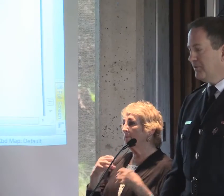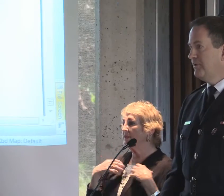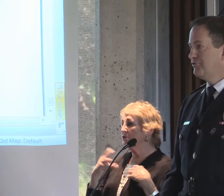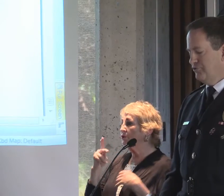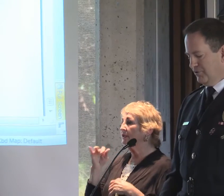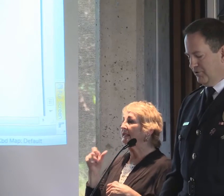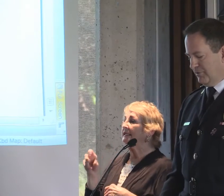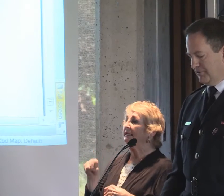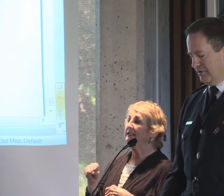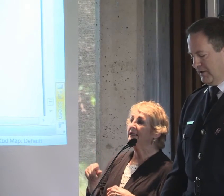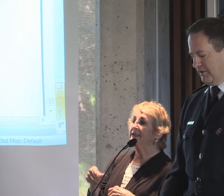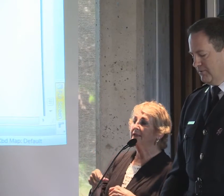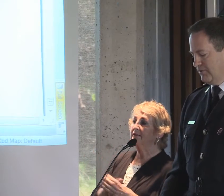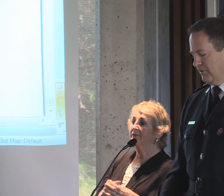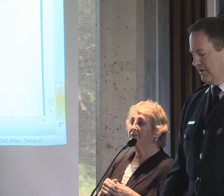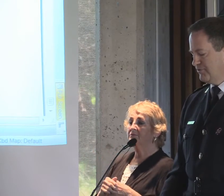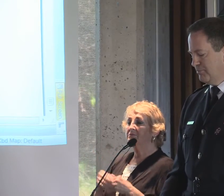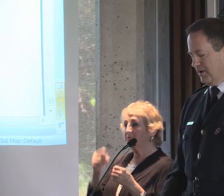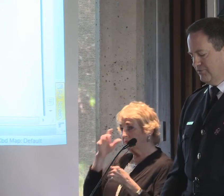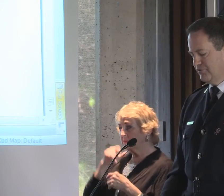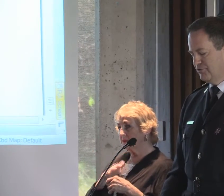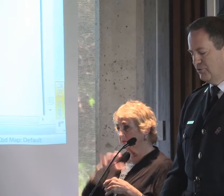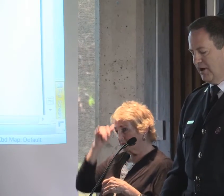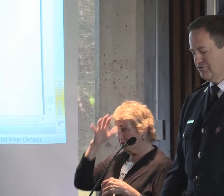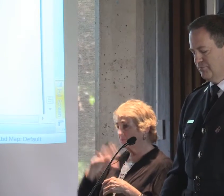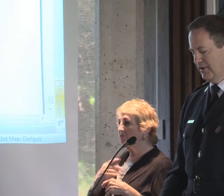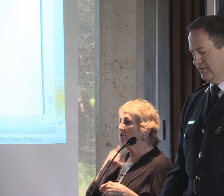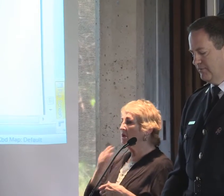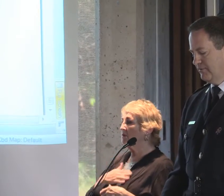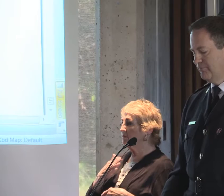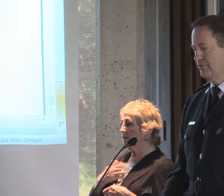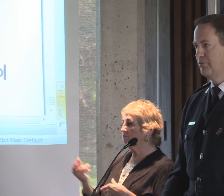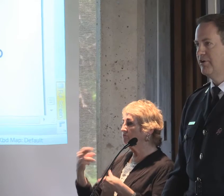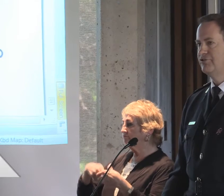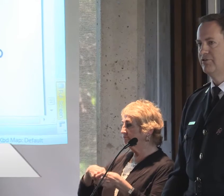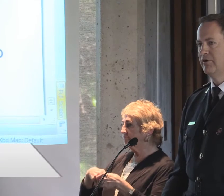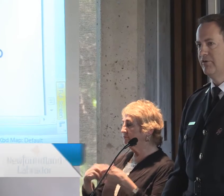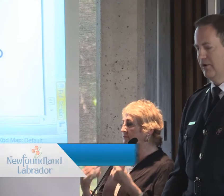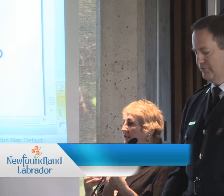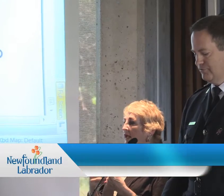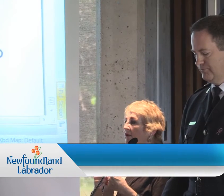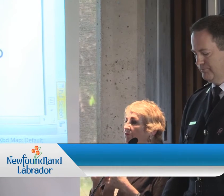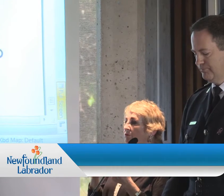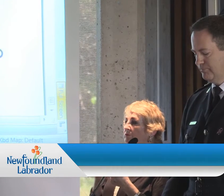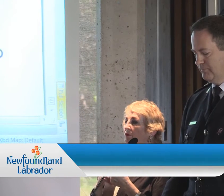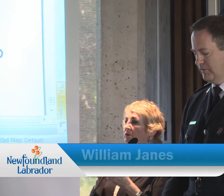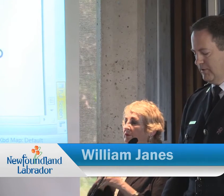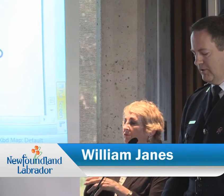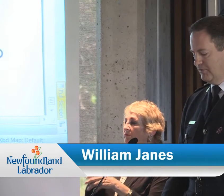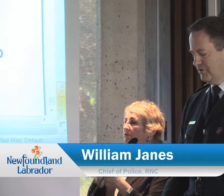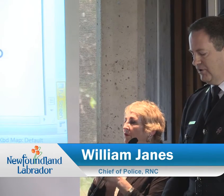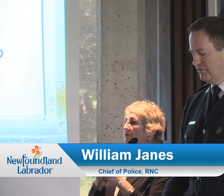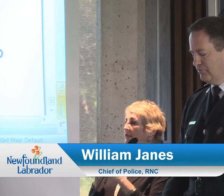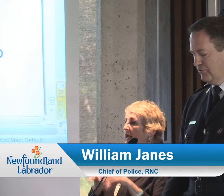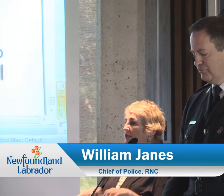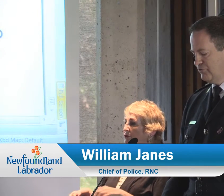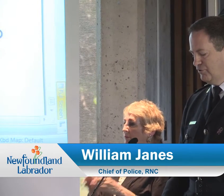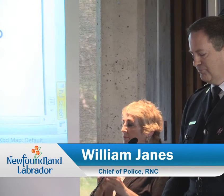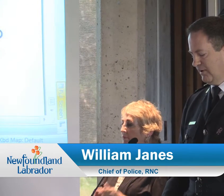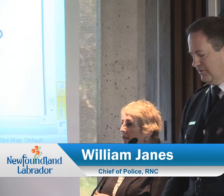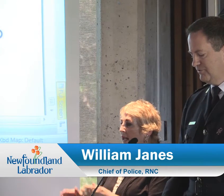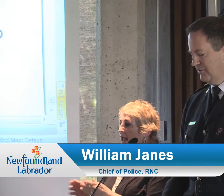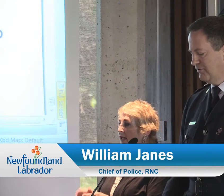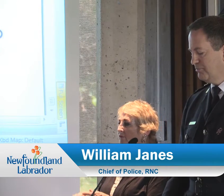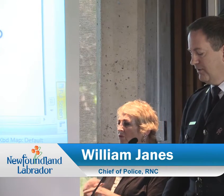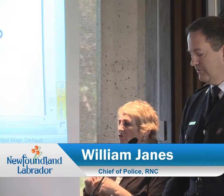I'm very pleased to join you here today to launch our province's new action plan for the prevention of violence. In seeking to reduce